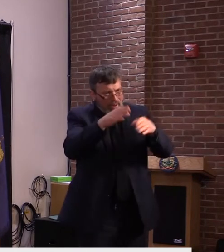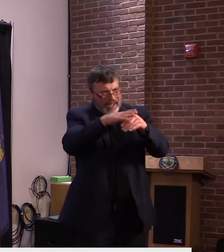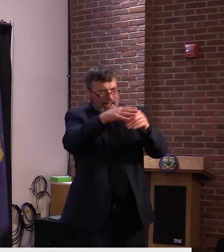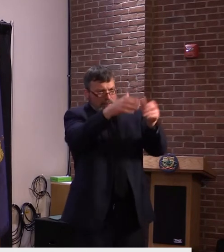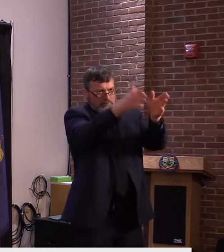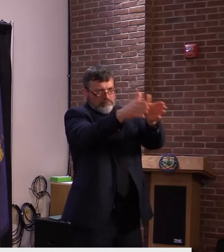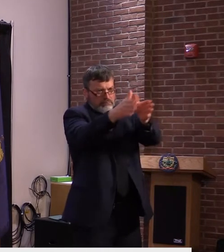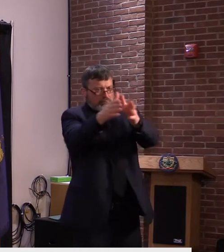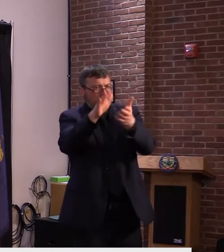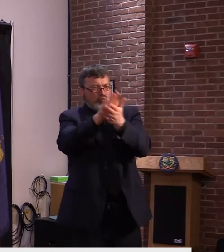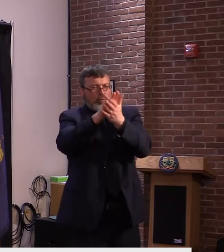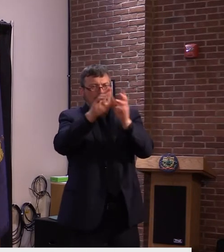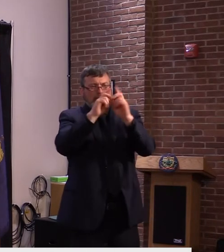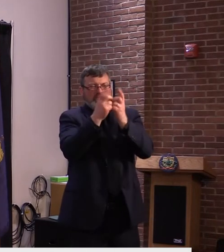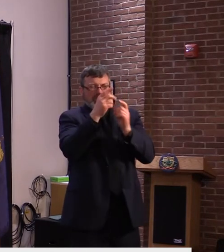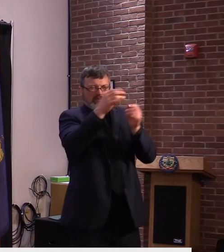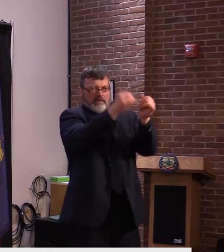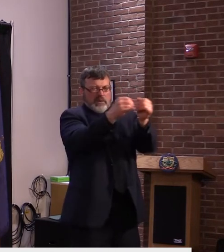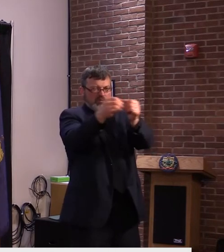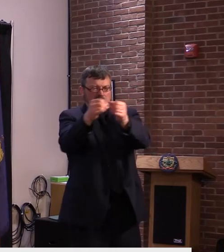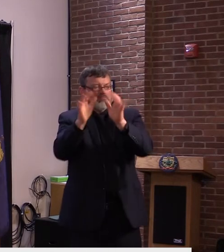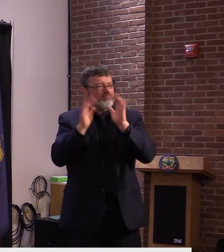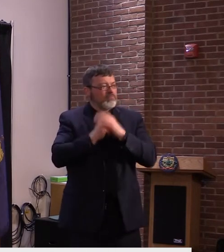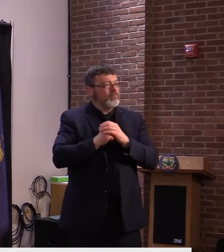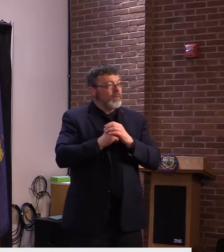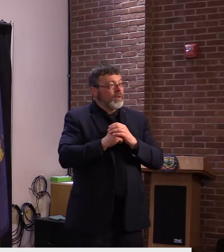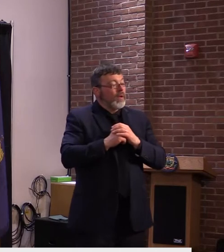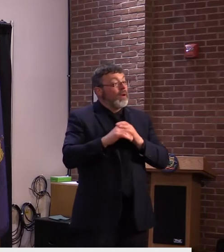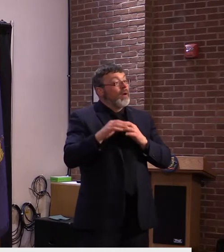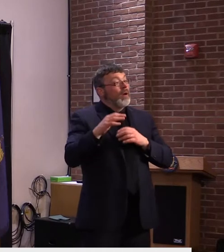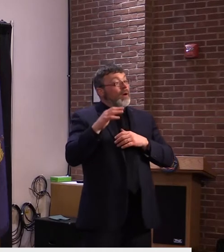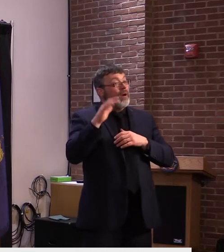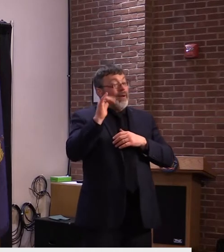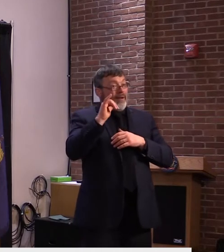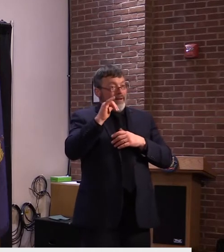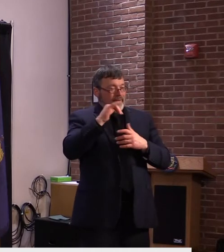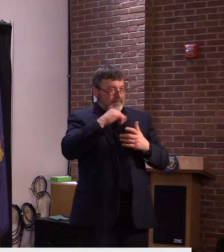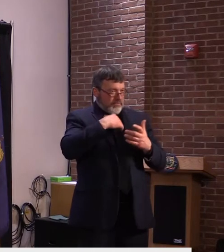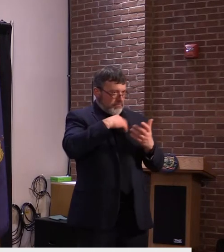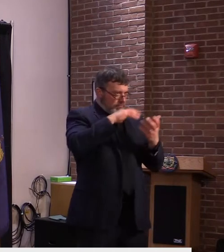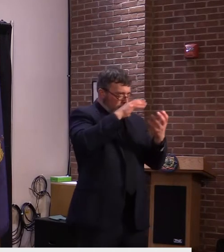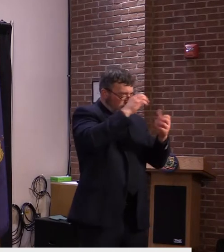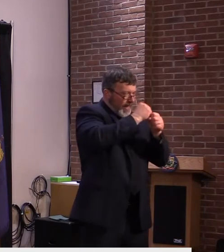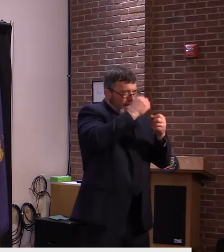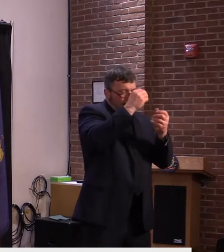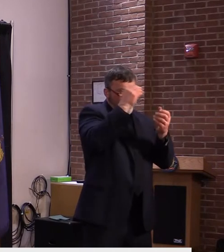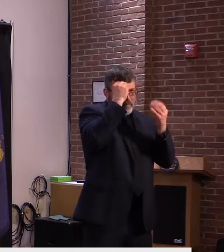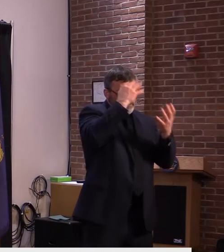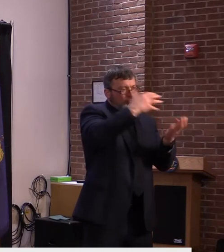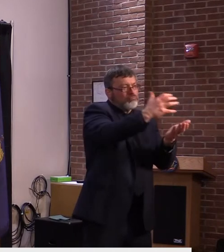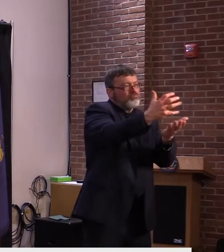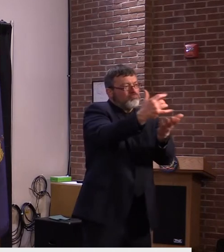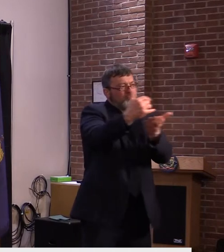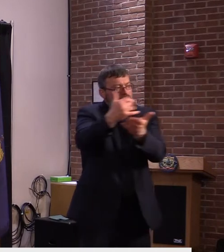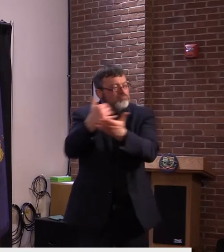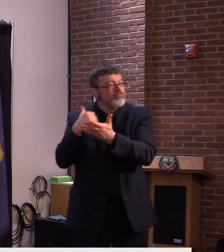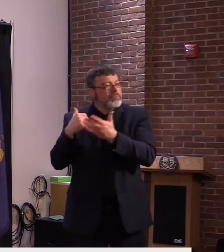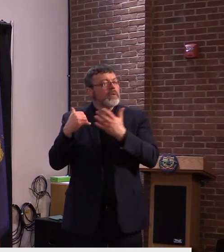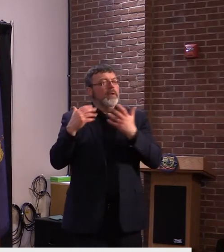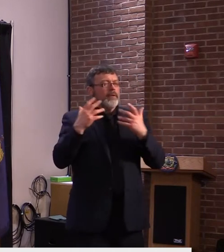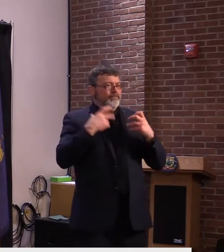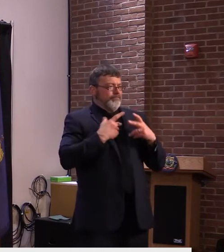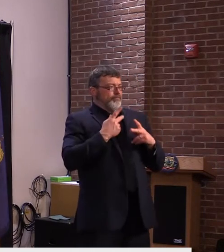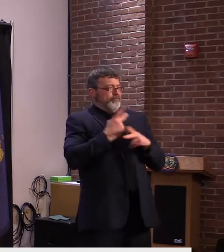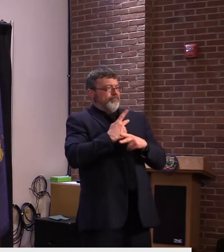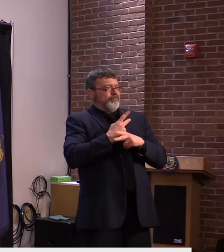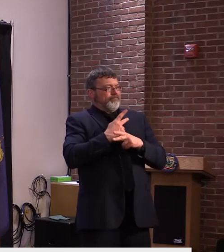you know, I think, and then once we have that information, and certainly coming out of Omicron, it's a little easier to think about, but we have, you know, the same tools